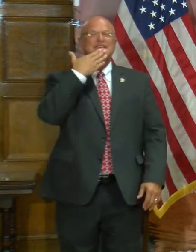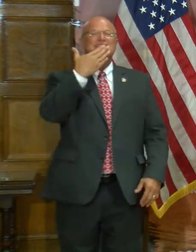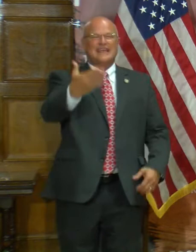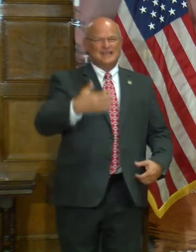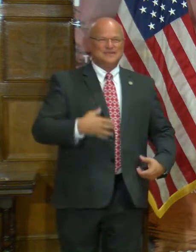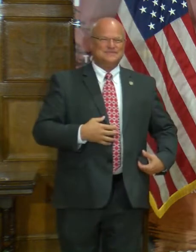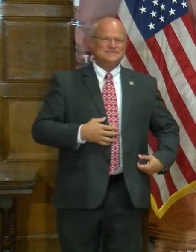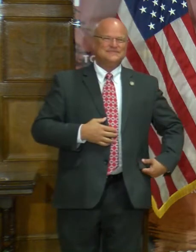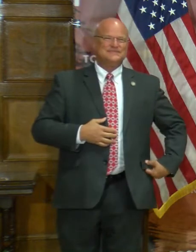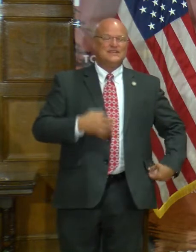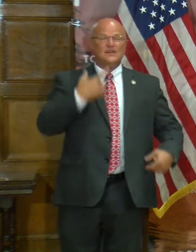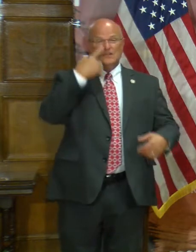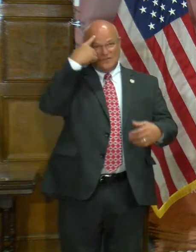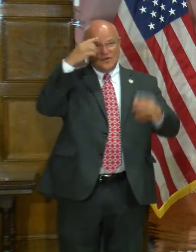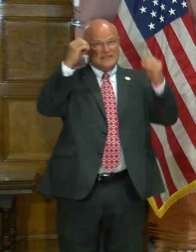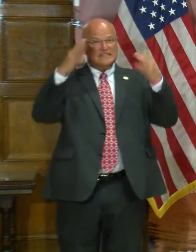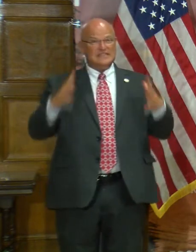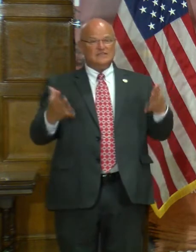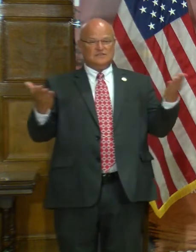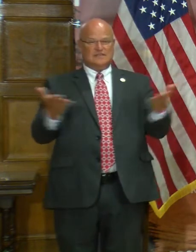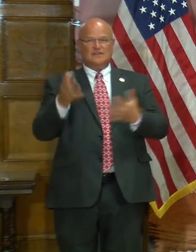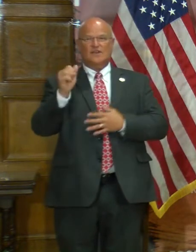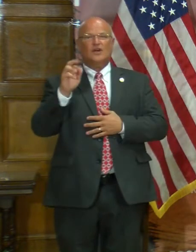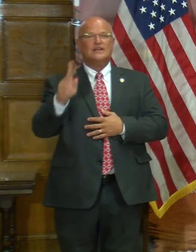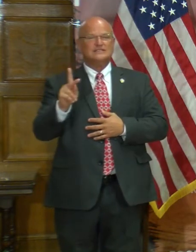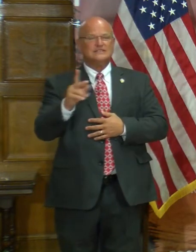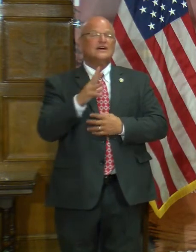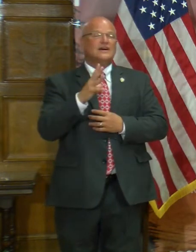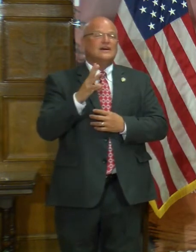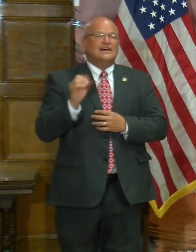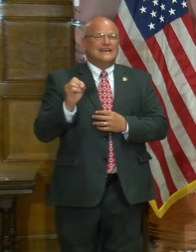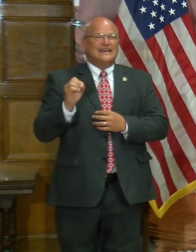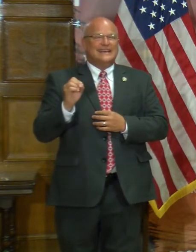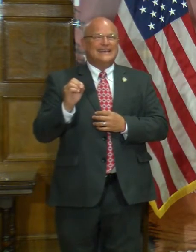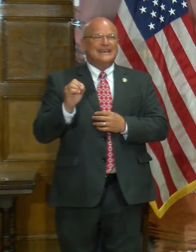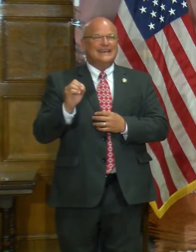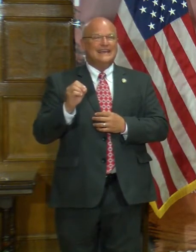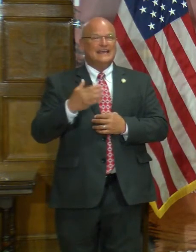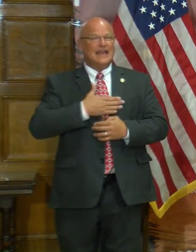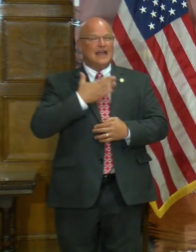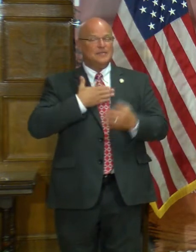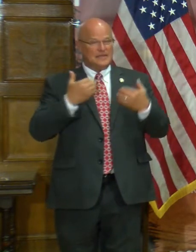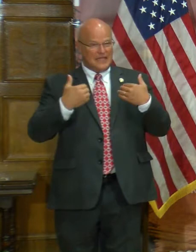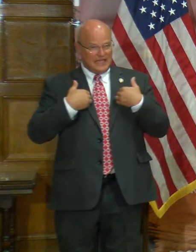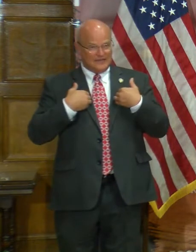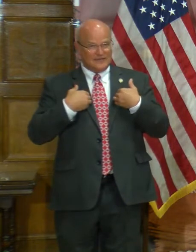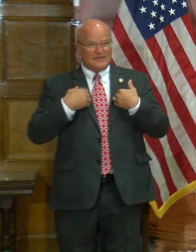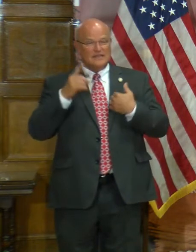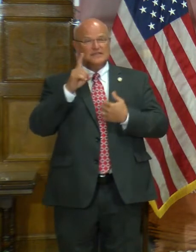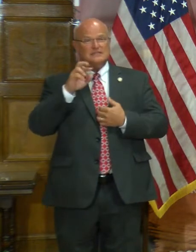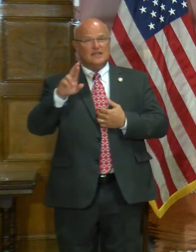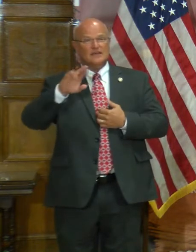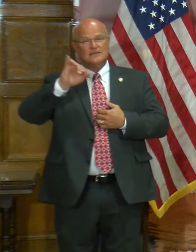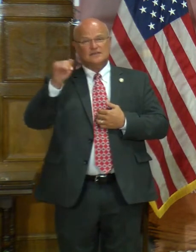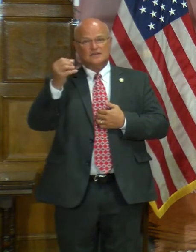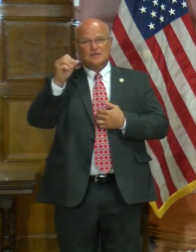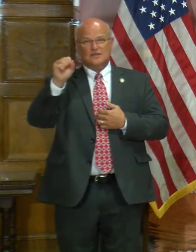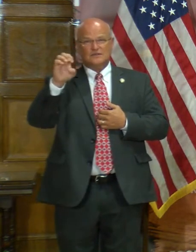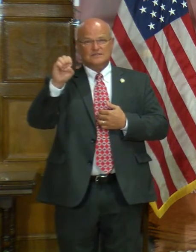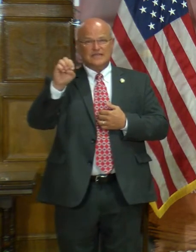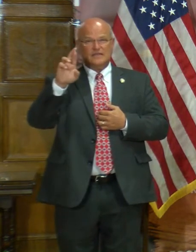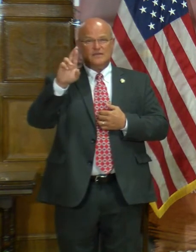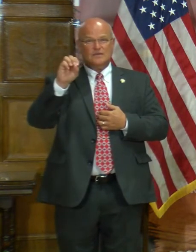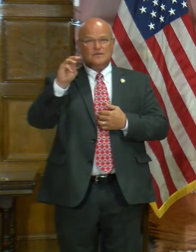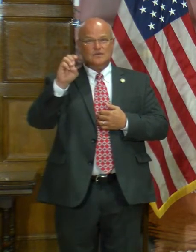you to the teachers of Arkansas. And I'm pleased to be joined today by Dr. Jose Romero,